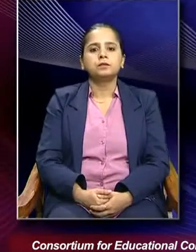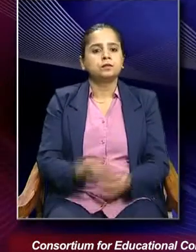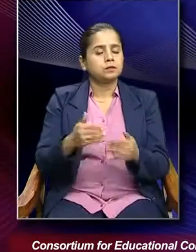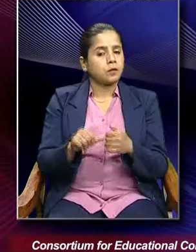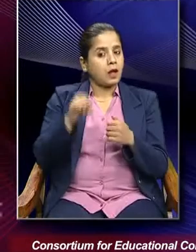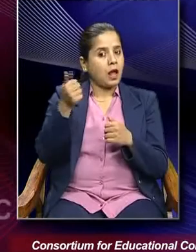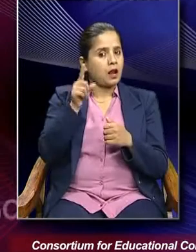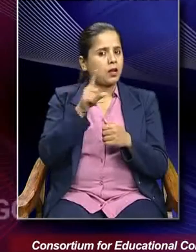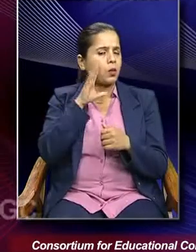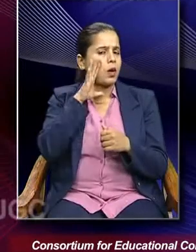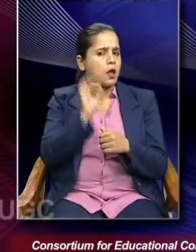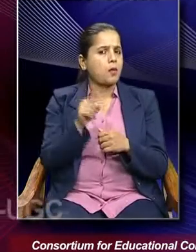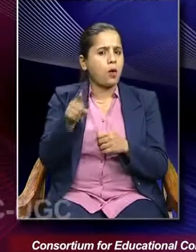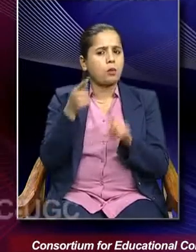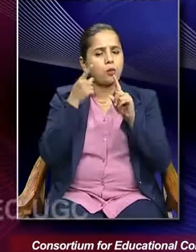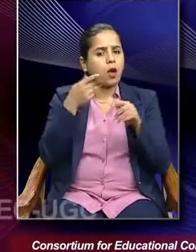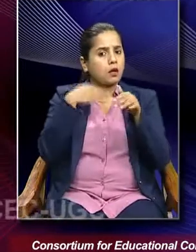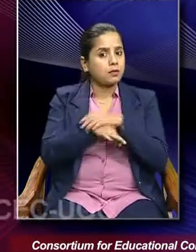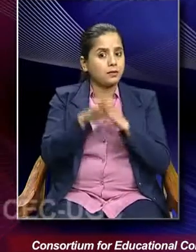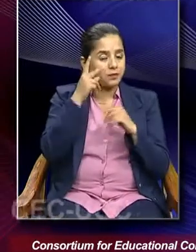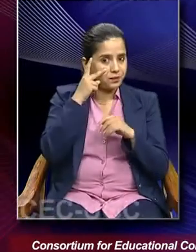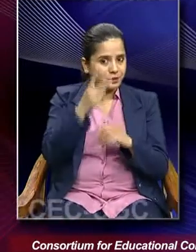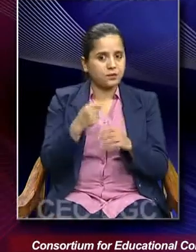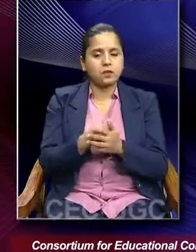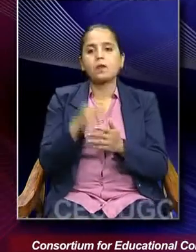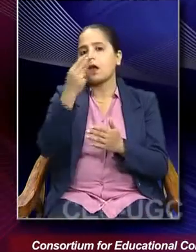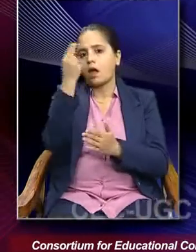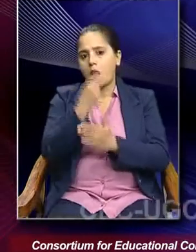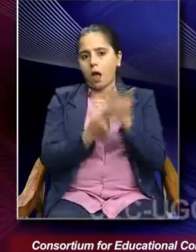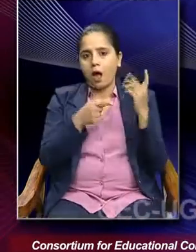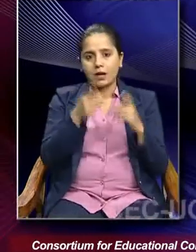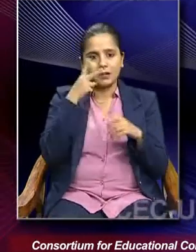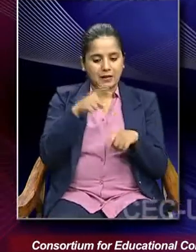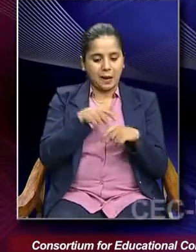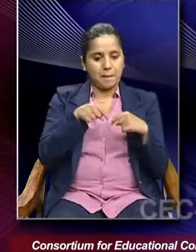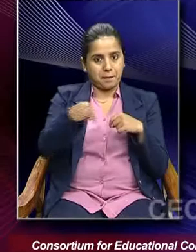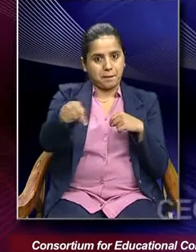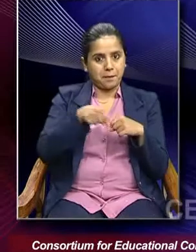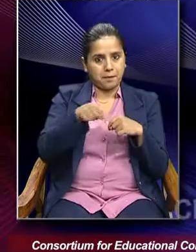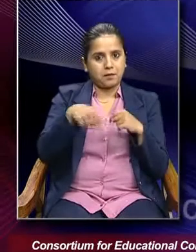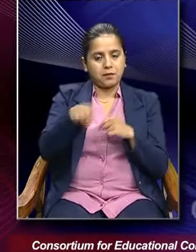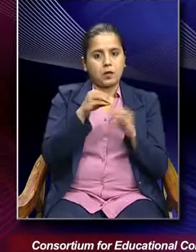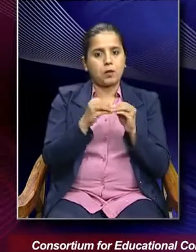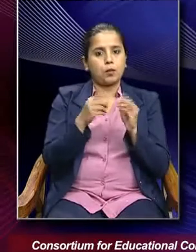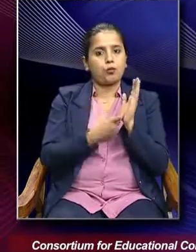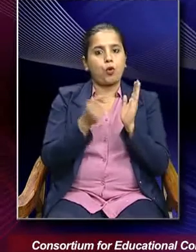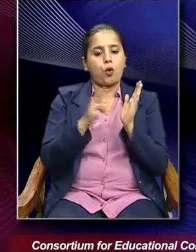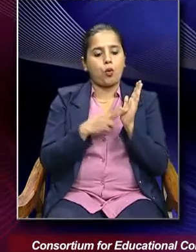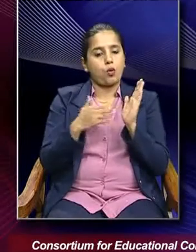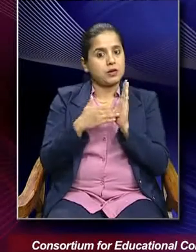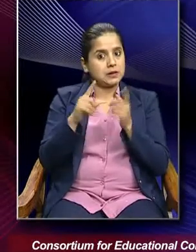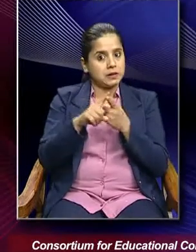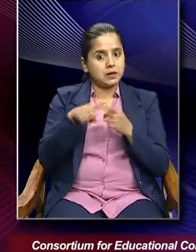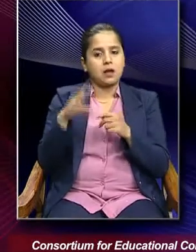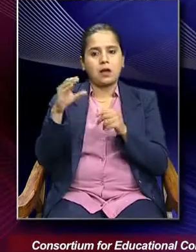Another very important feature of art of this period was bronze casting. It